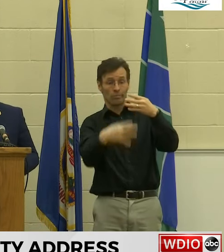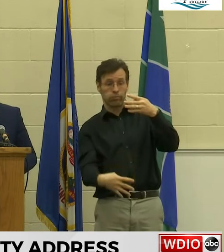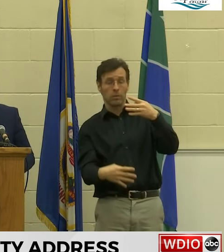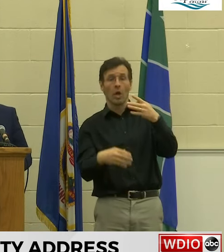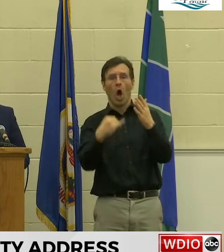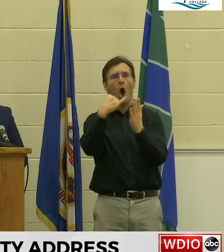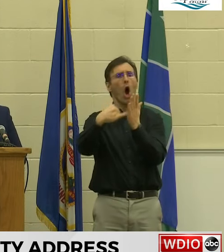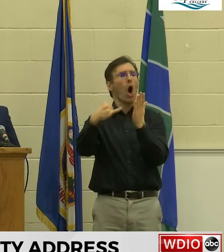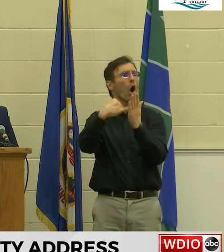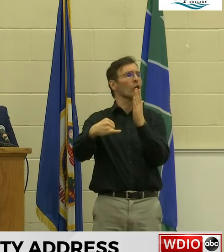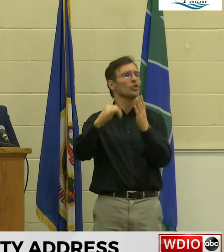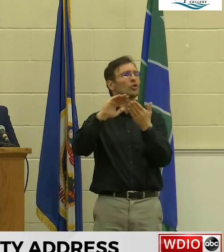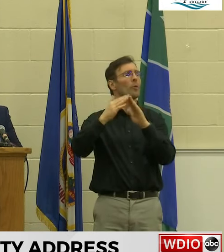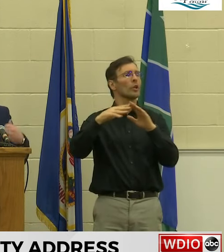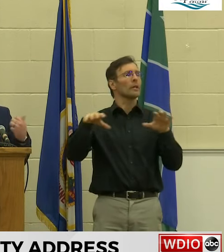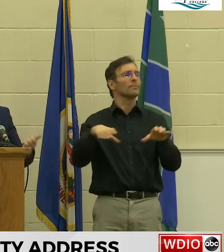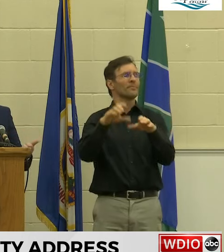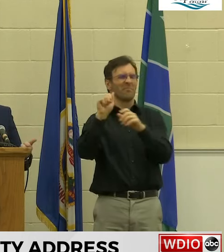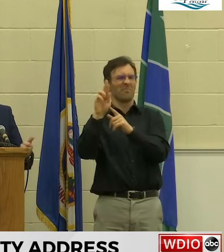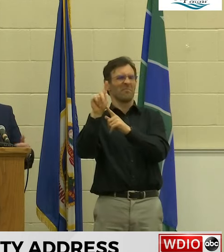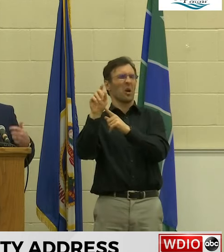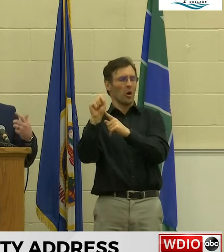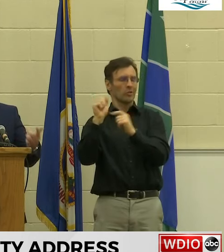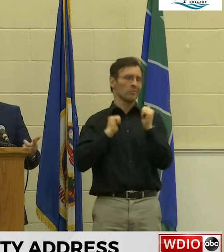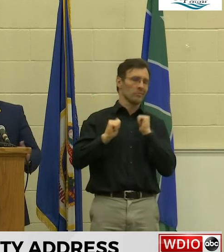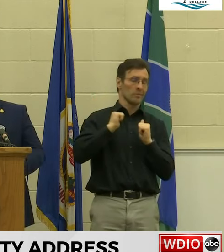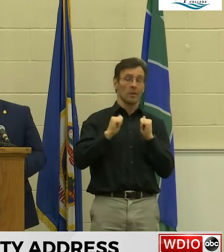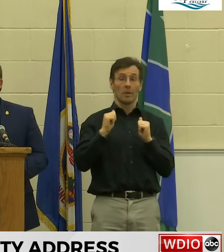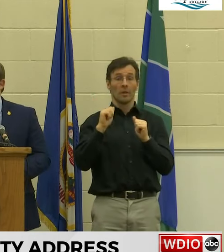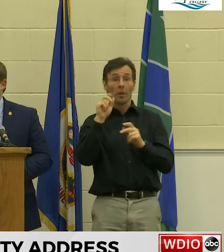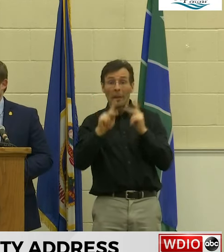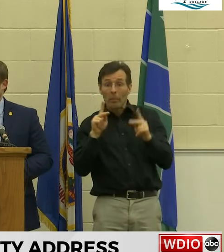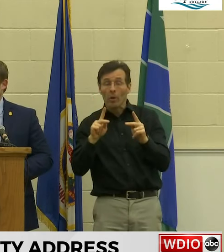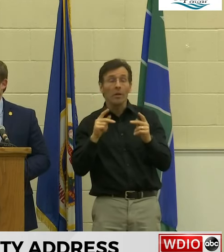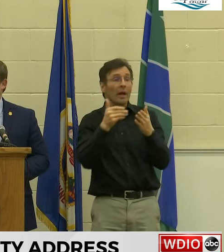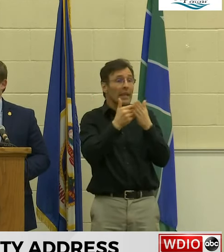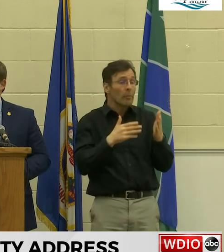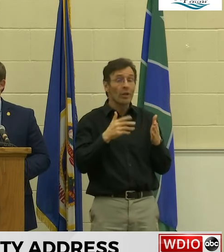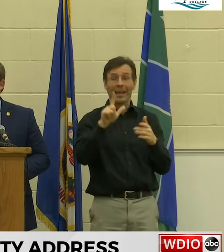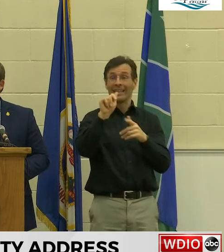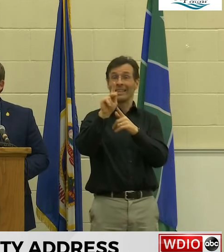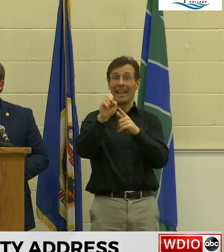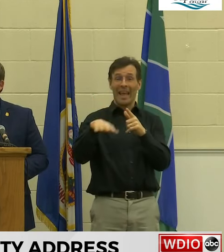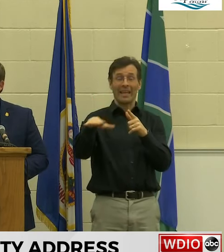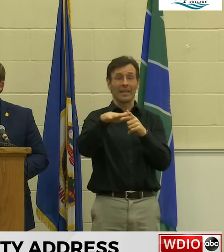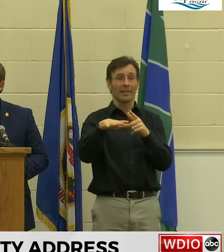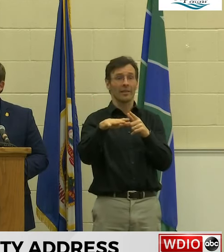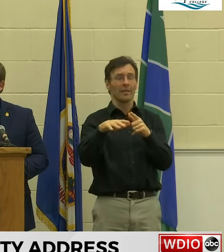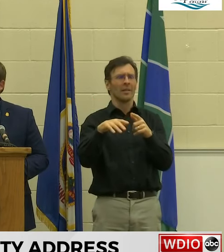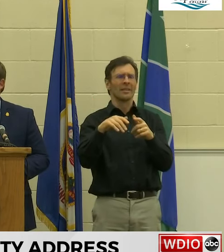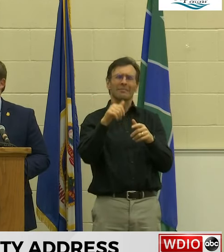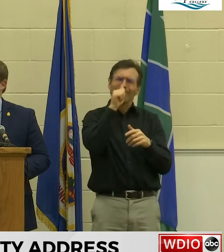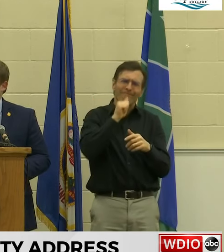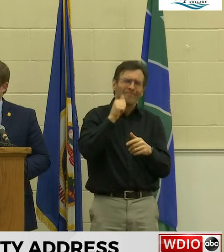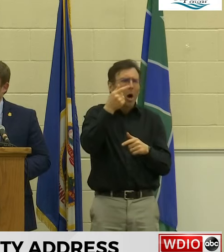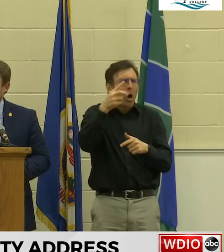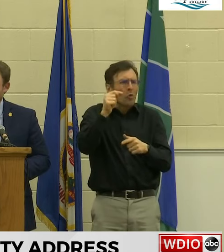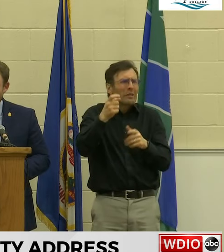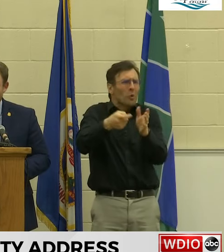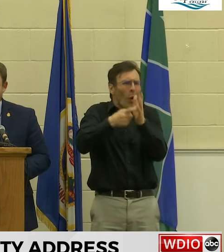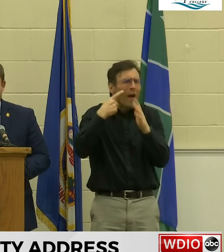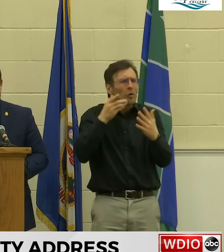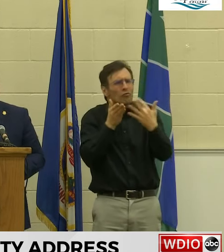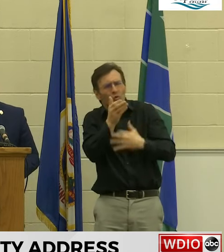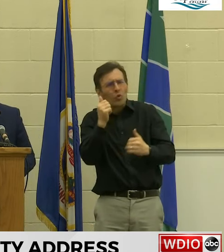arts community, the people, my neighborhood, the lake, the level of grit it takes to handle the winters, the diversifying of our